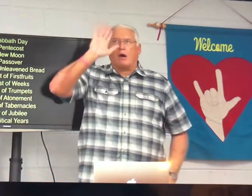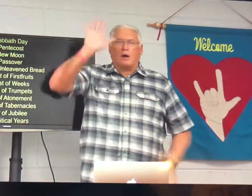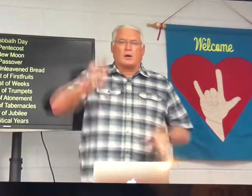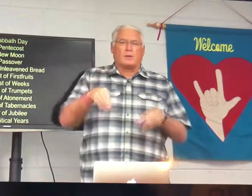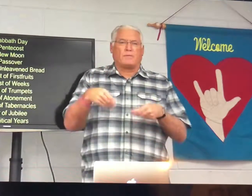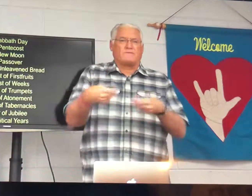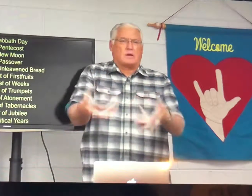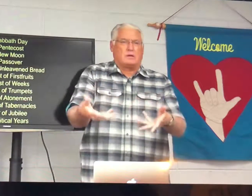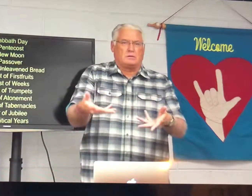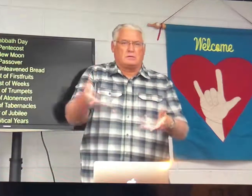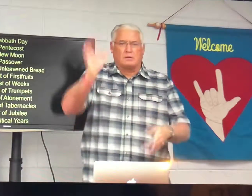There it is.